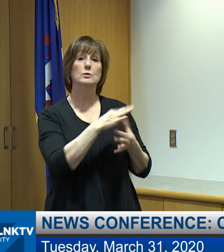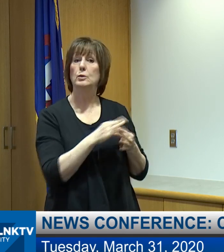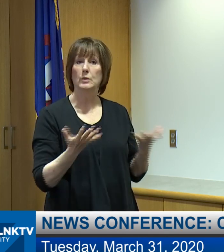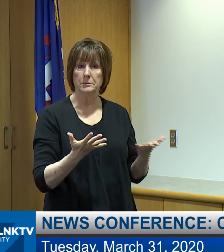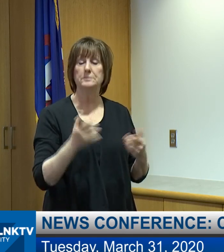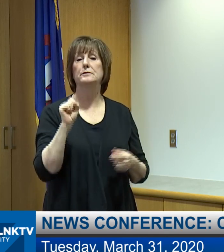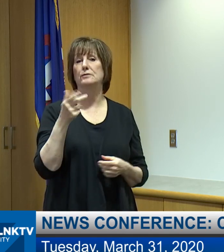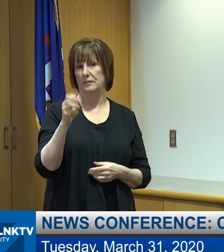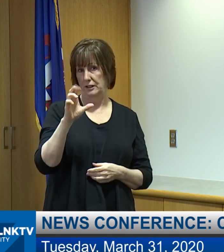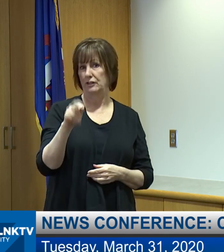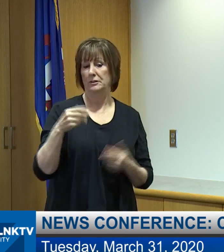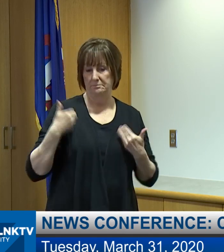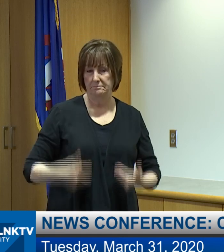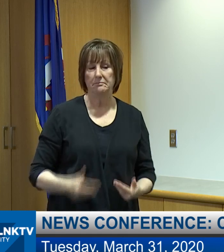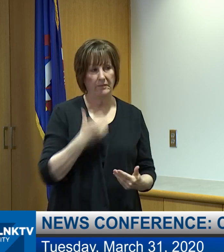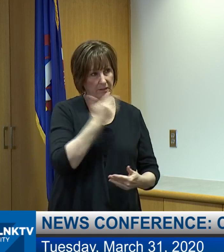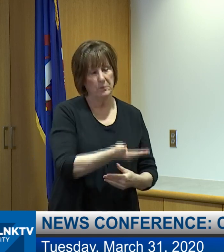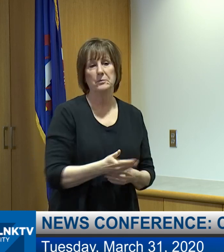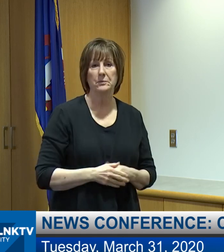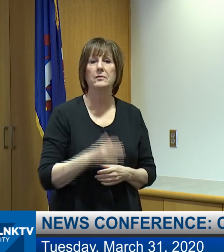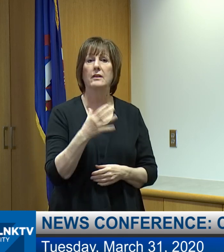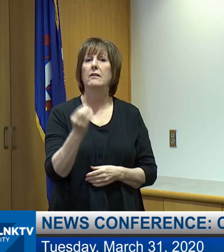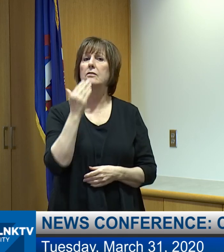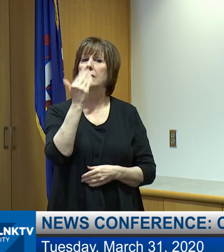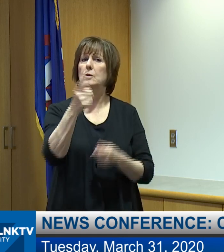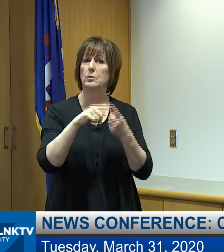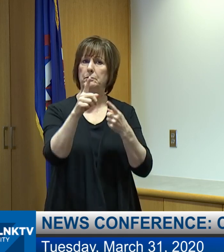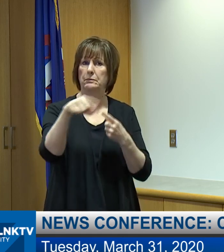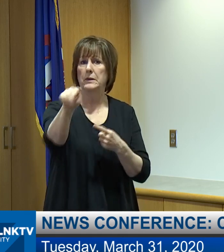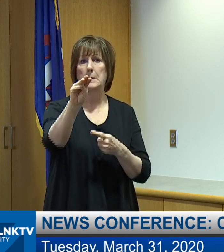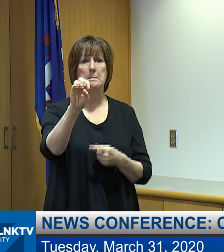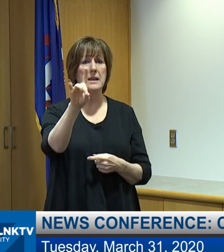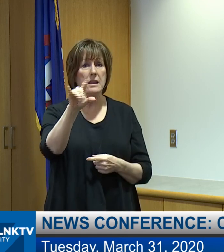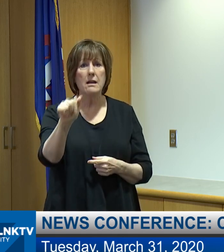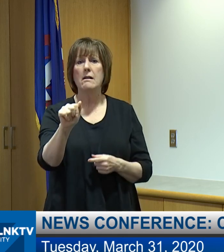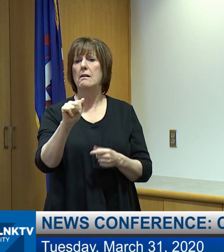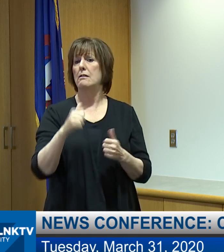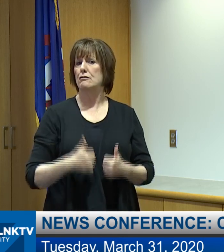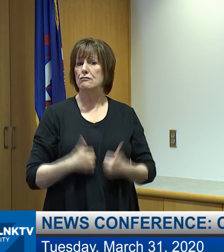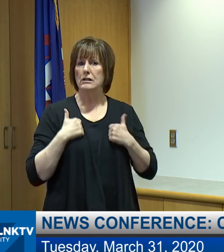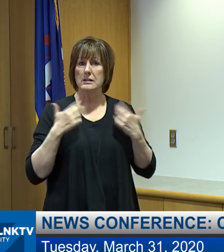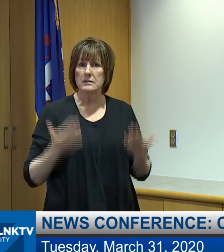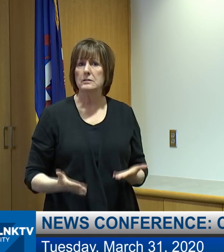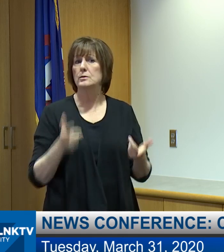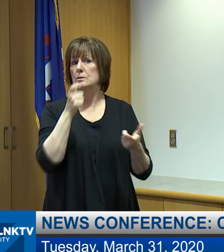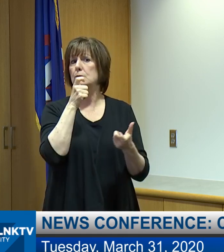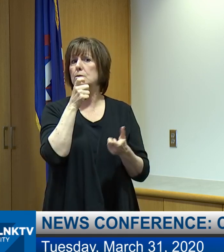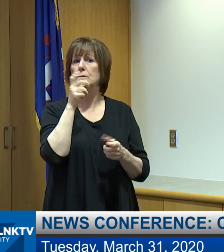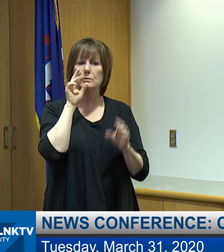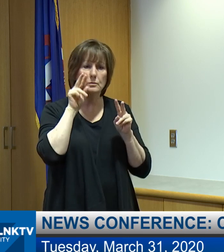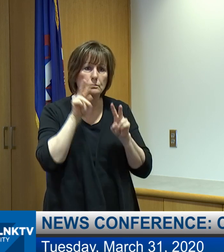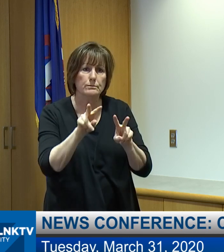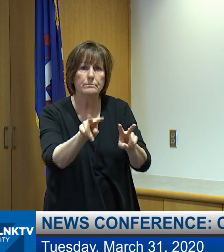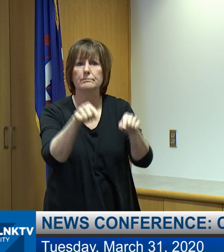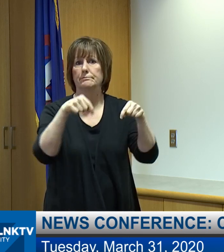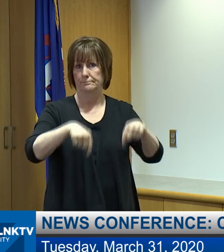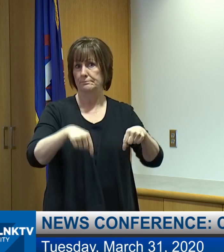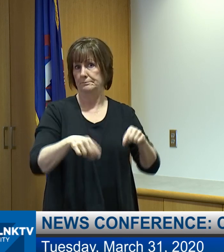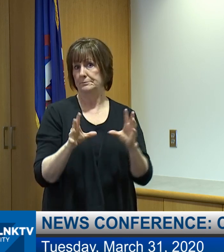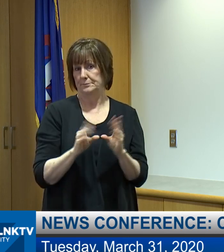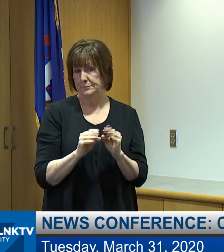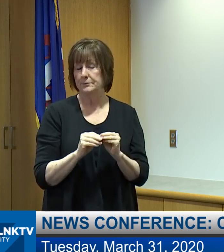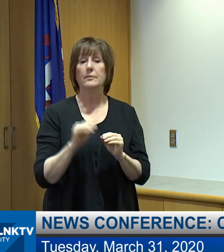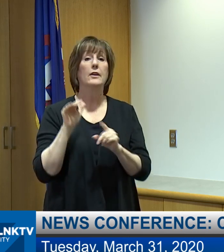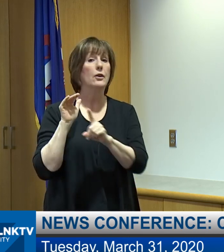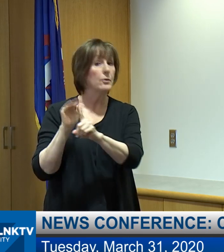Sharon Sinkler. Thank you, Sharon. And thank you to the media and all of our residents who are tuning in to these briefings. We